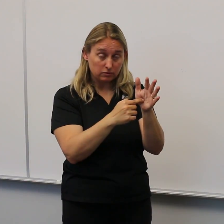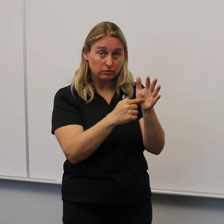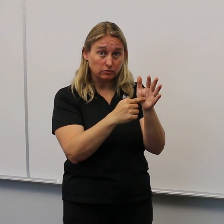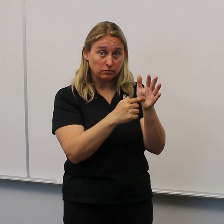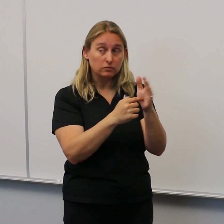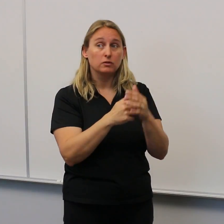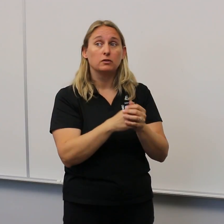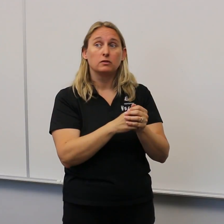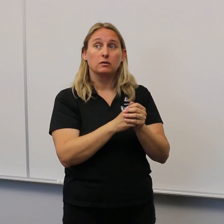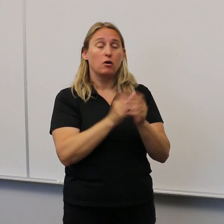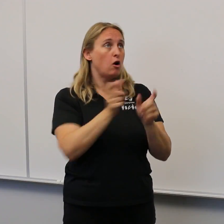all line up.